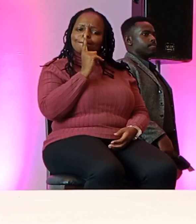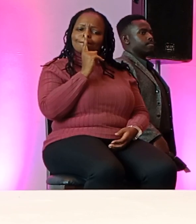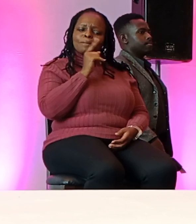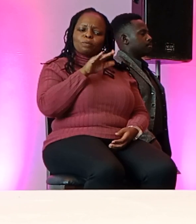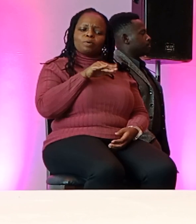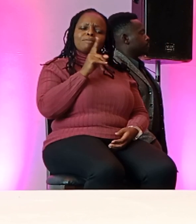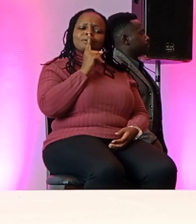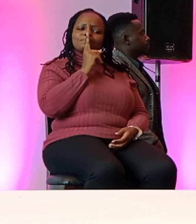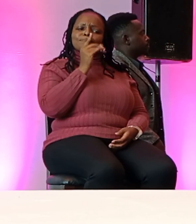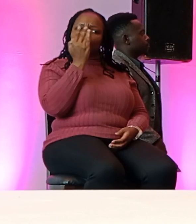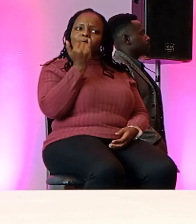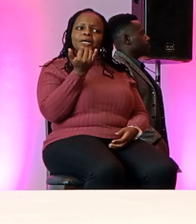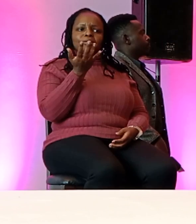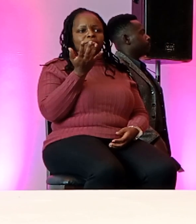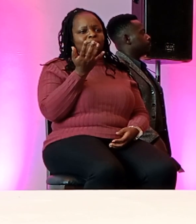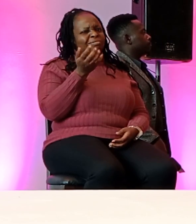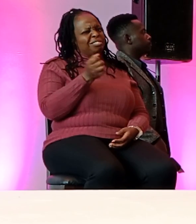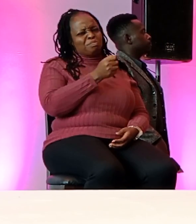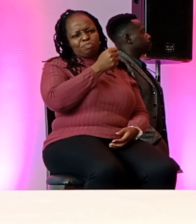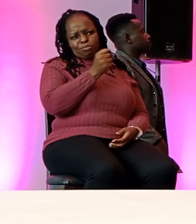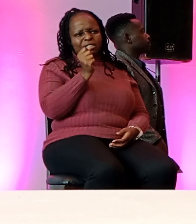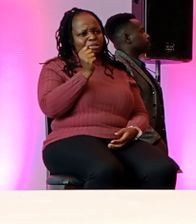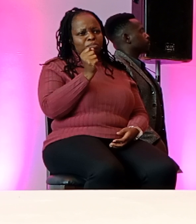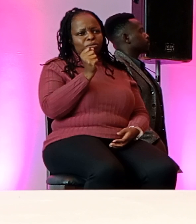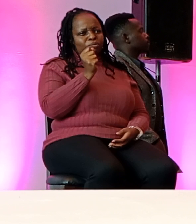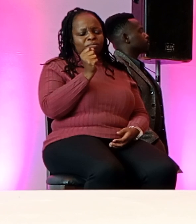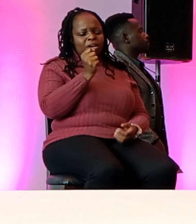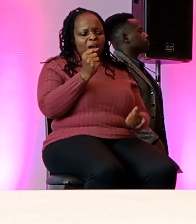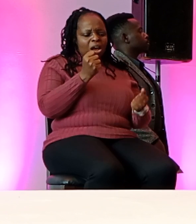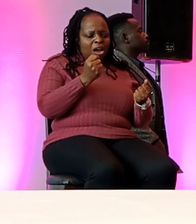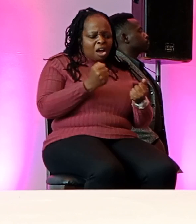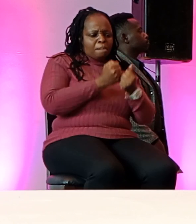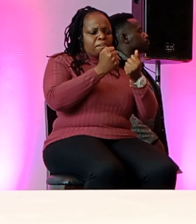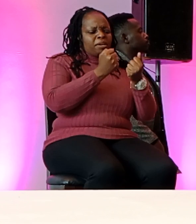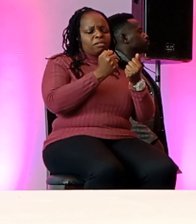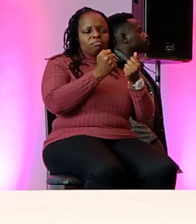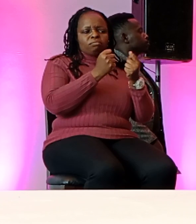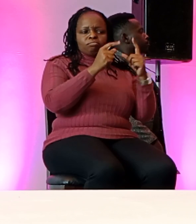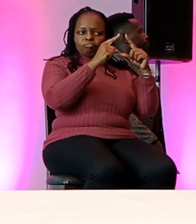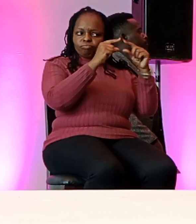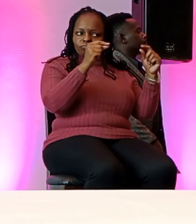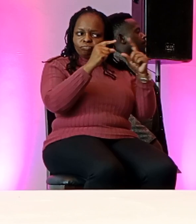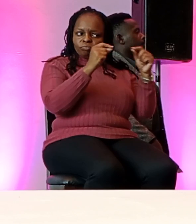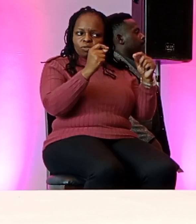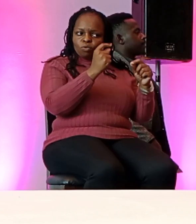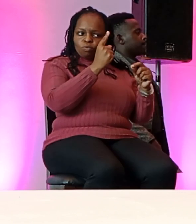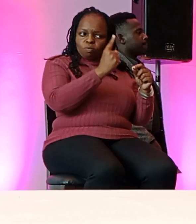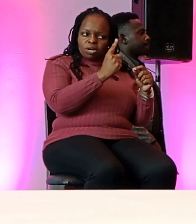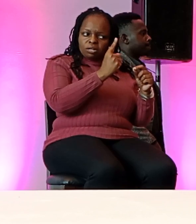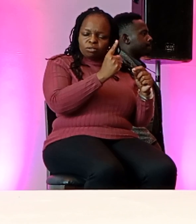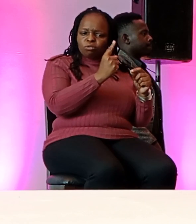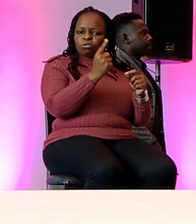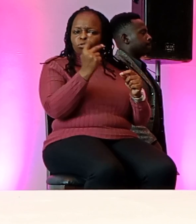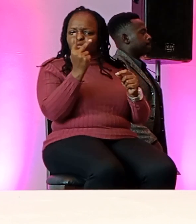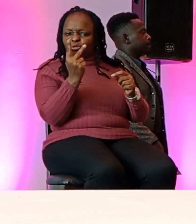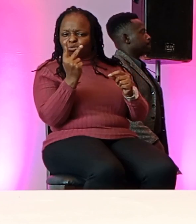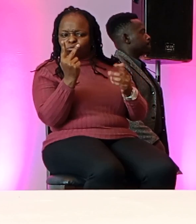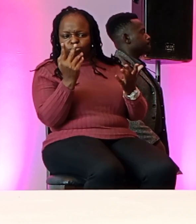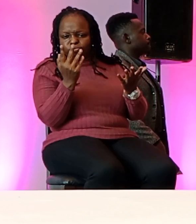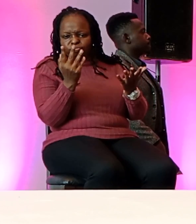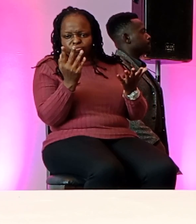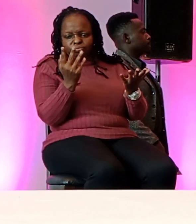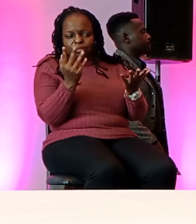women? It cannot be that occasional statement by one or two organizations. If